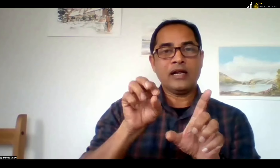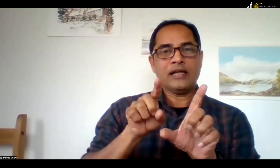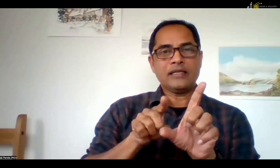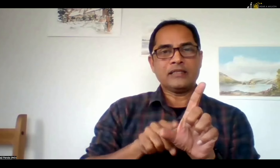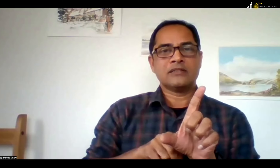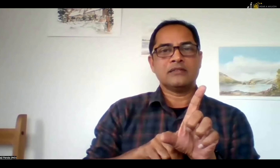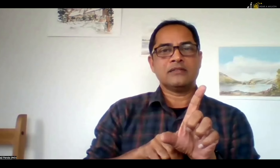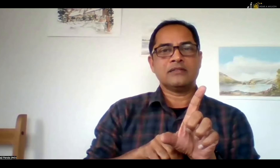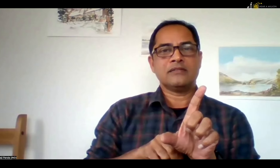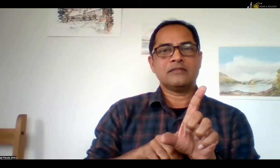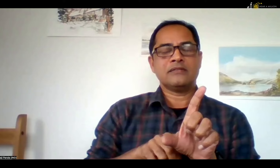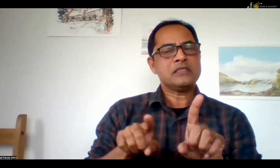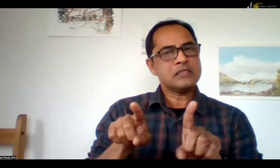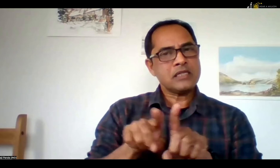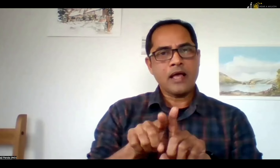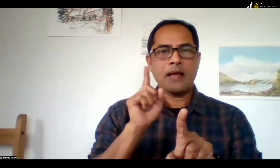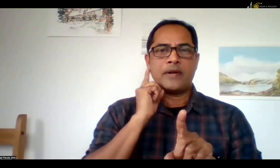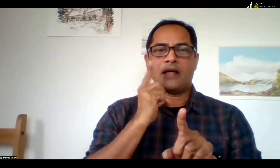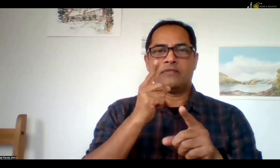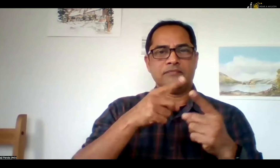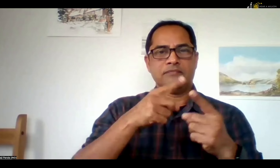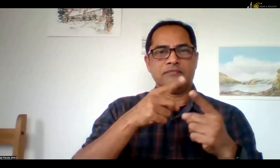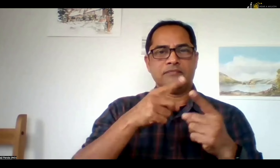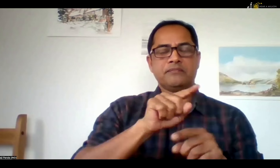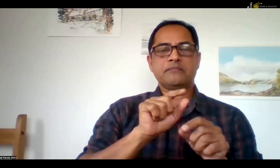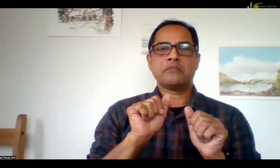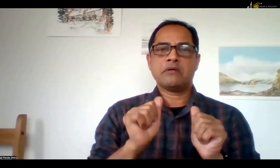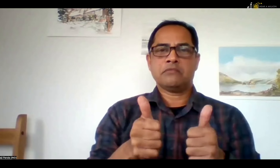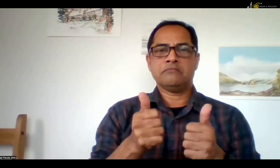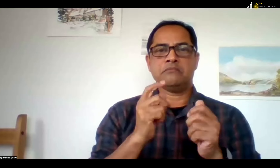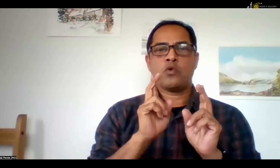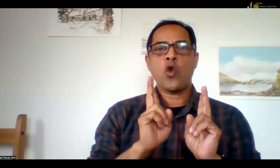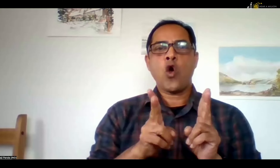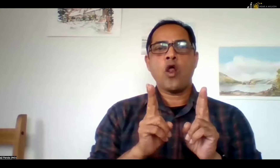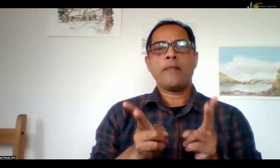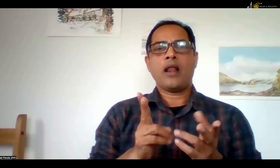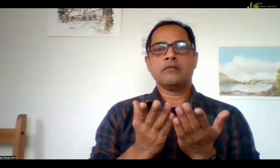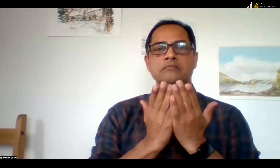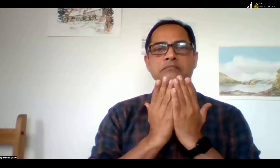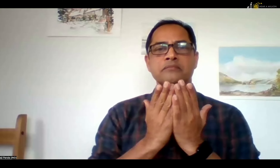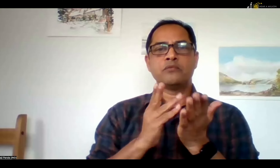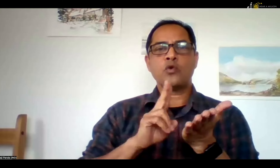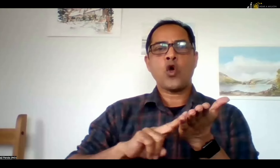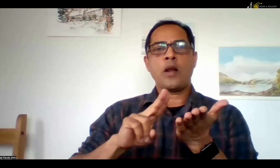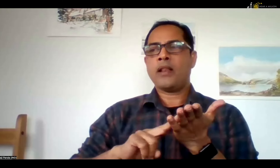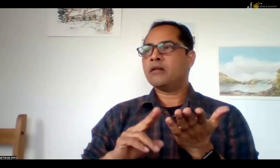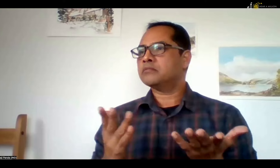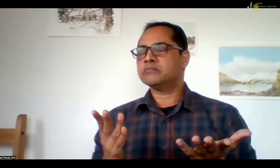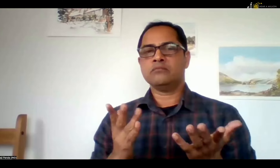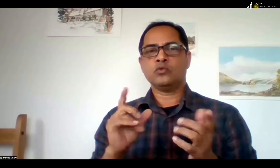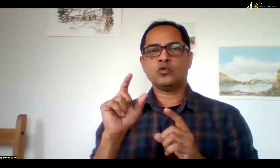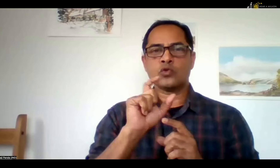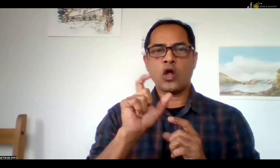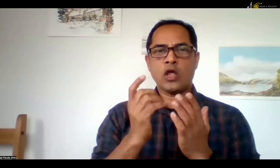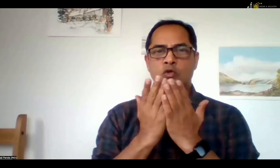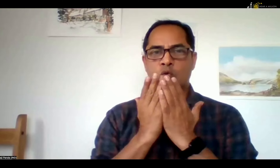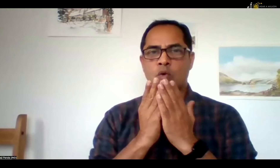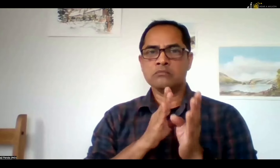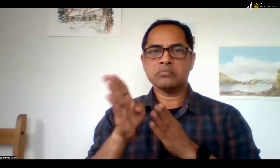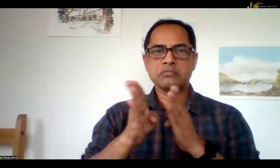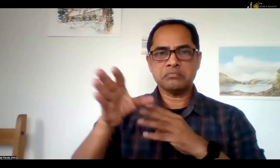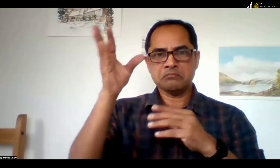It takes 10, 20, 30 years. You have to have a vision. Similarly, we are deaf people, we want to have